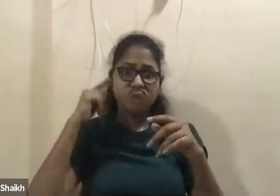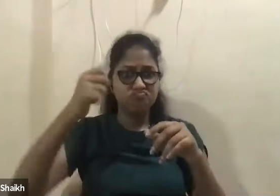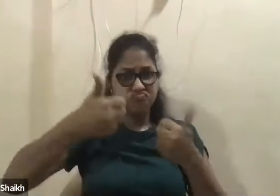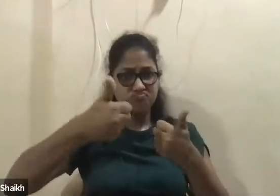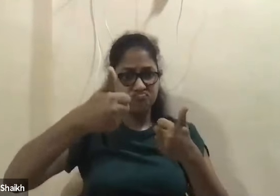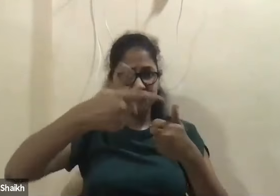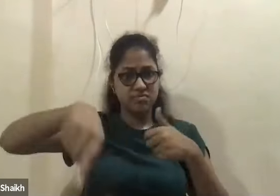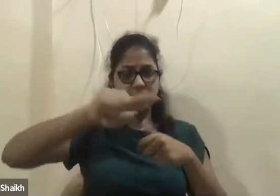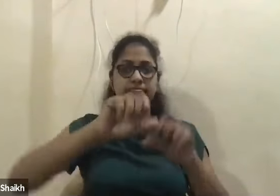yes.